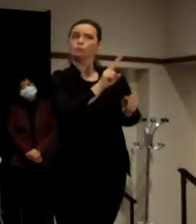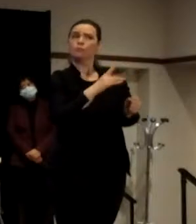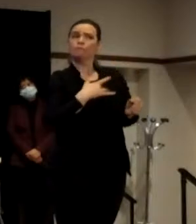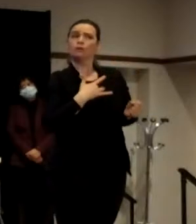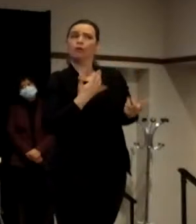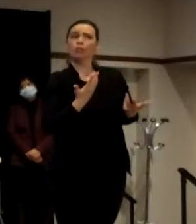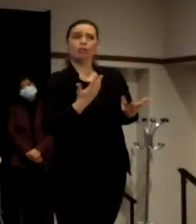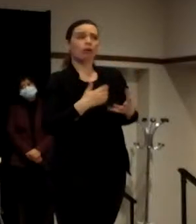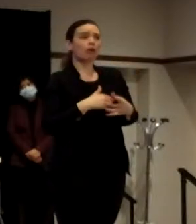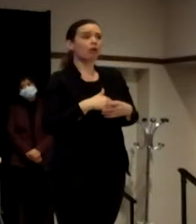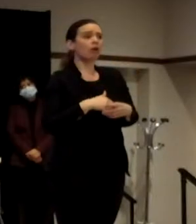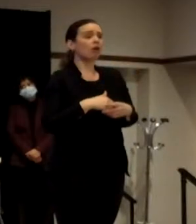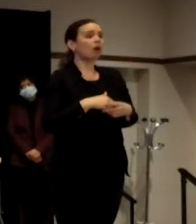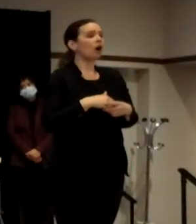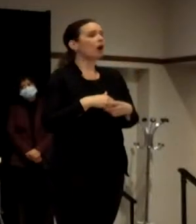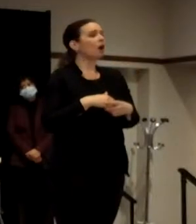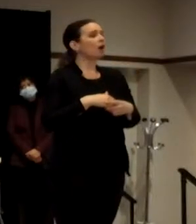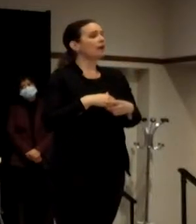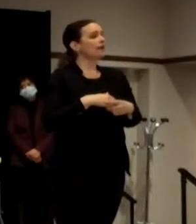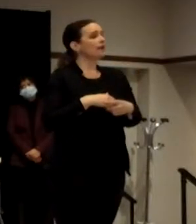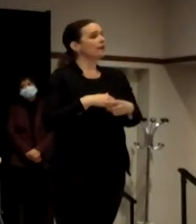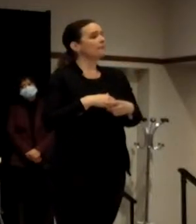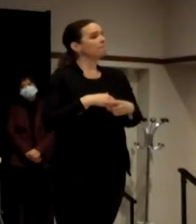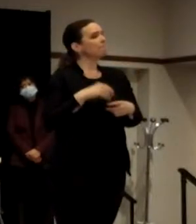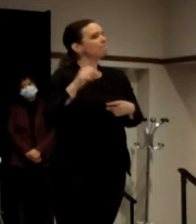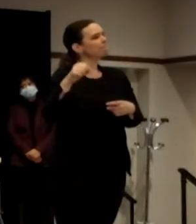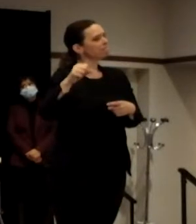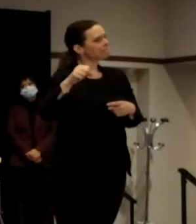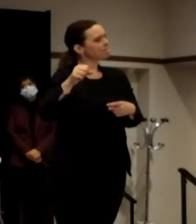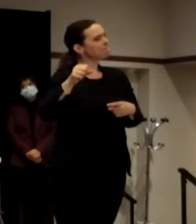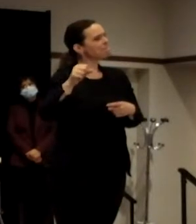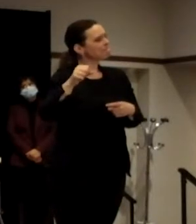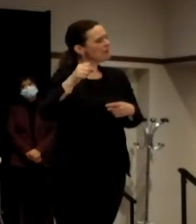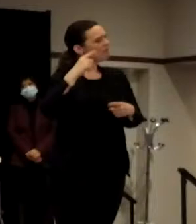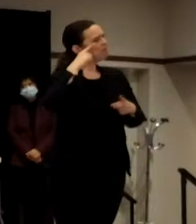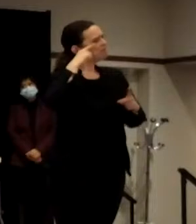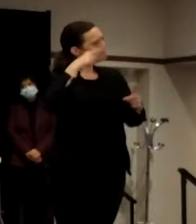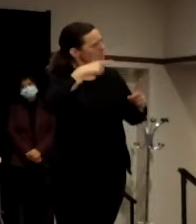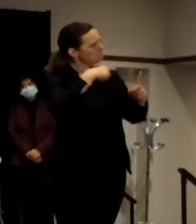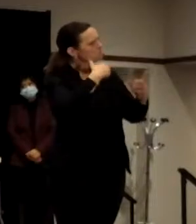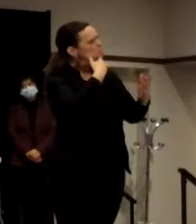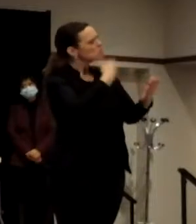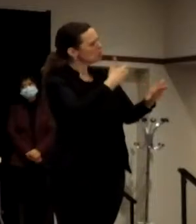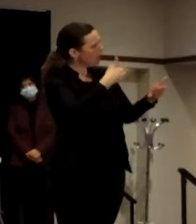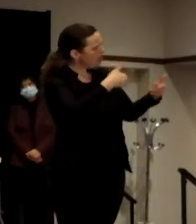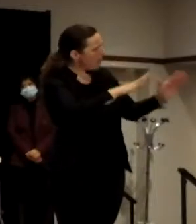the positive rate was a big deal as far as keeping kids learning, and certainly